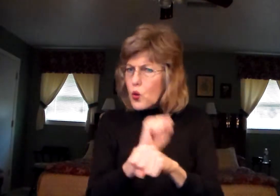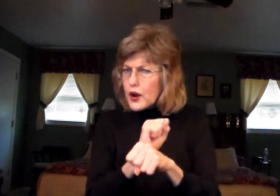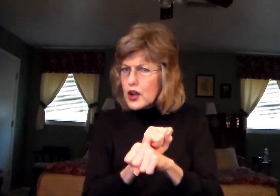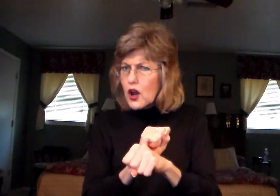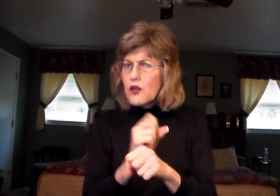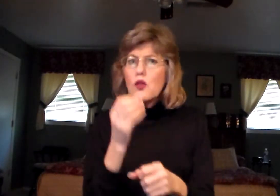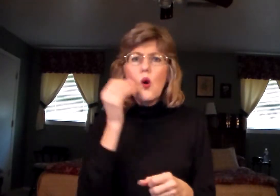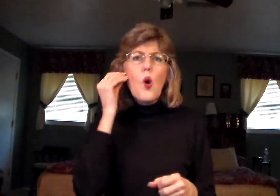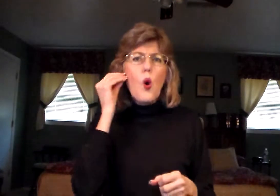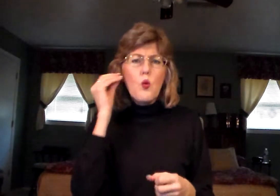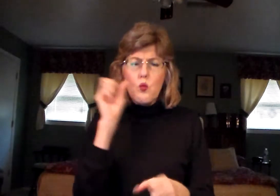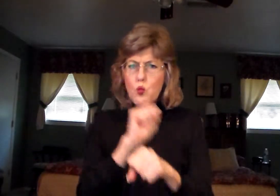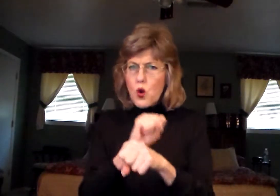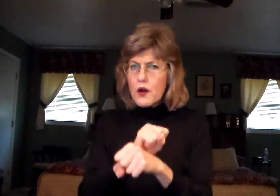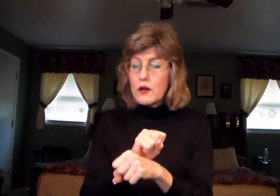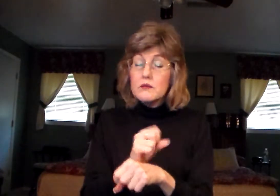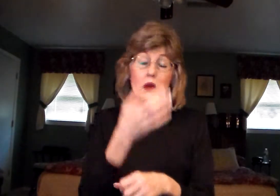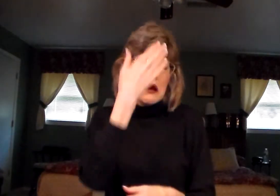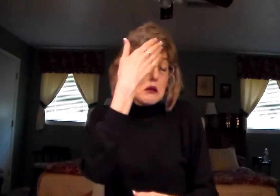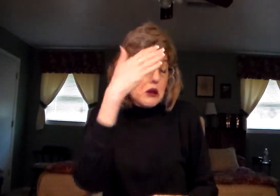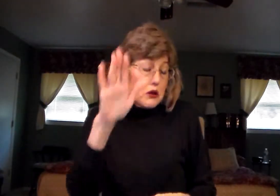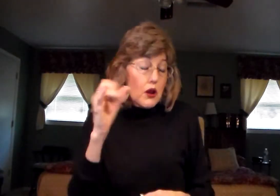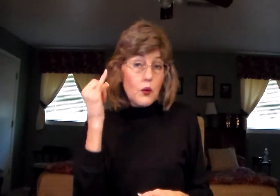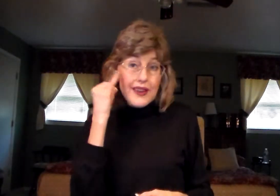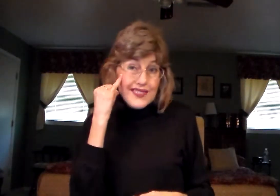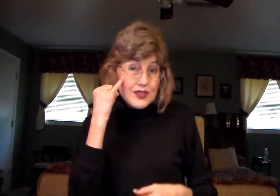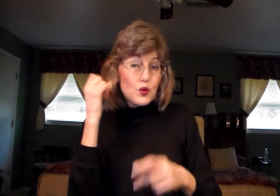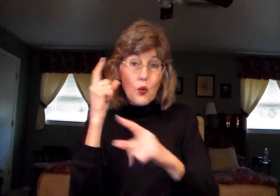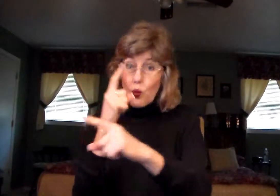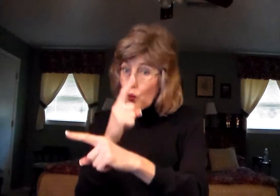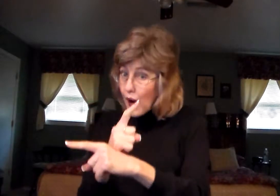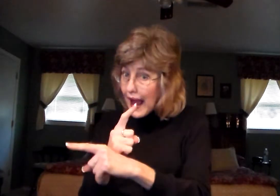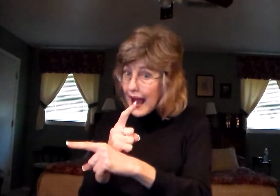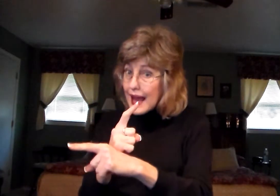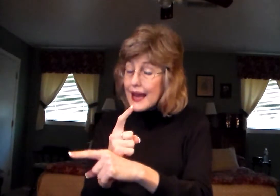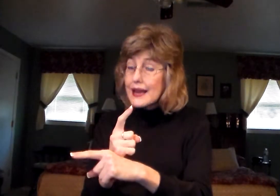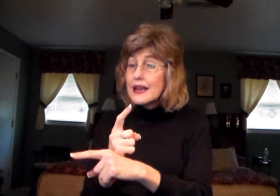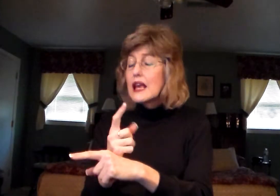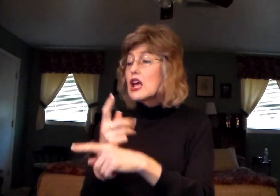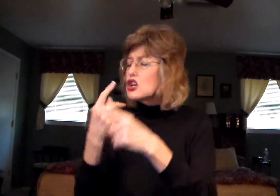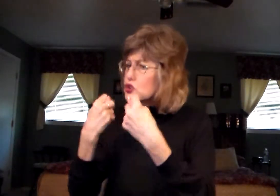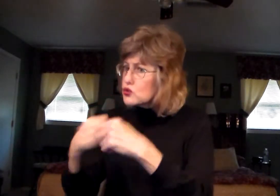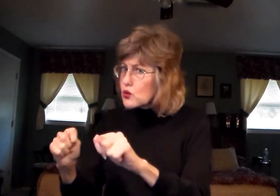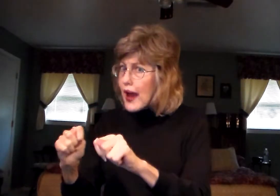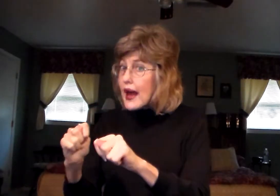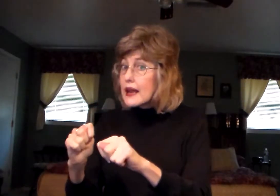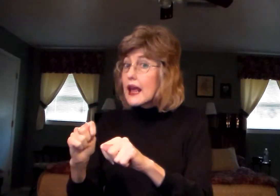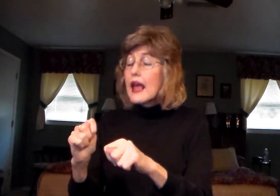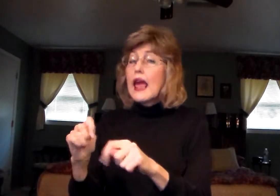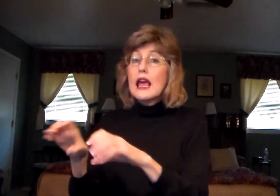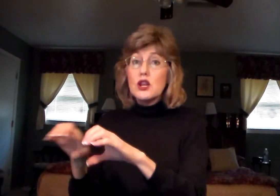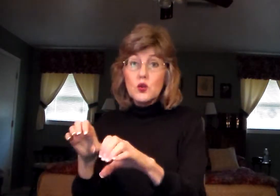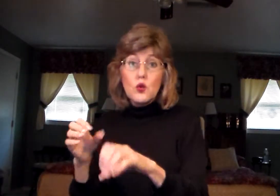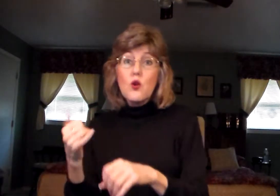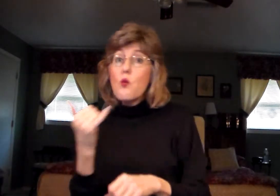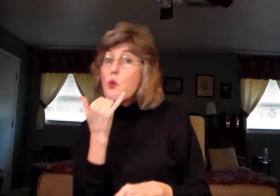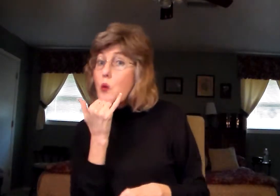don't know that they've got right, or they've tried and they've done it wrong. And if they've done it wrong and they did it